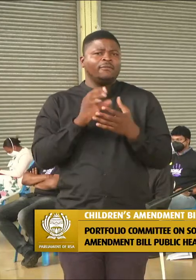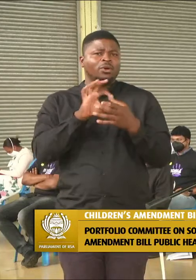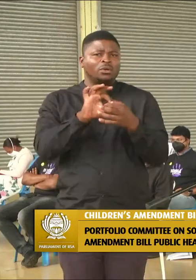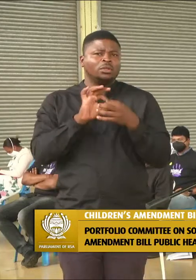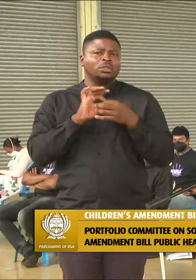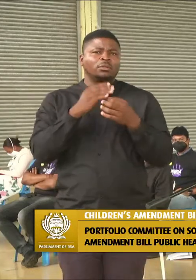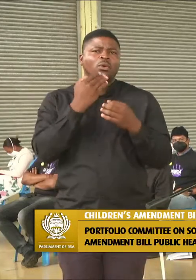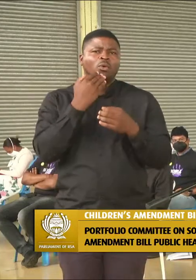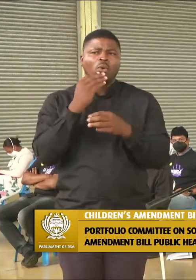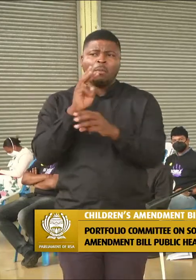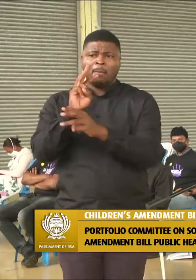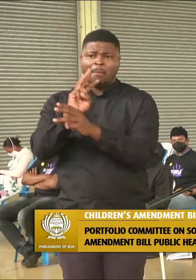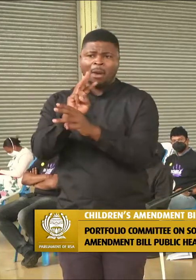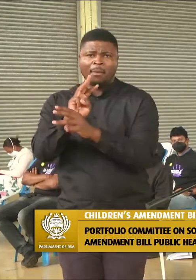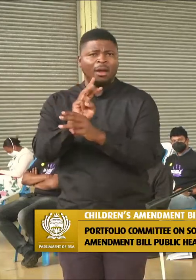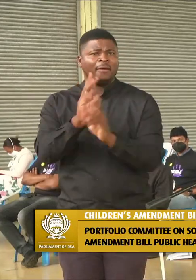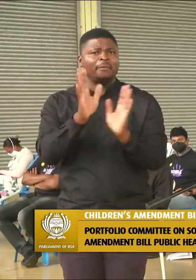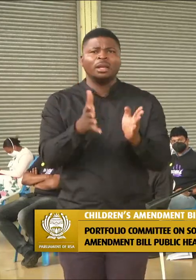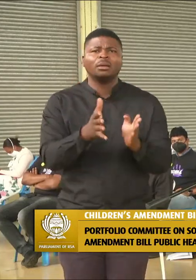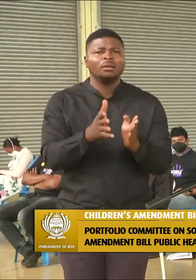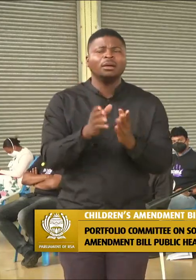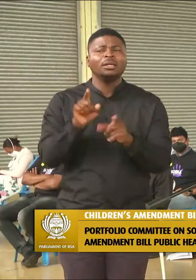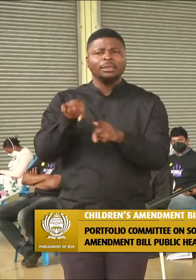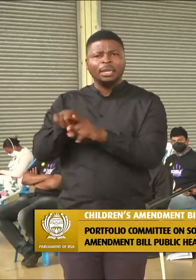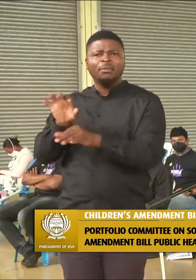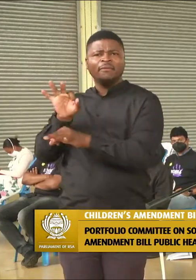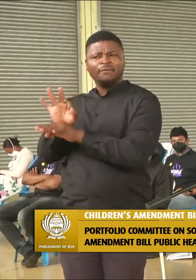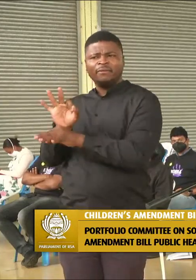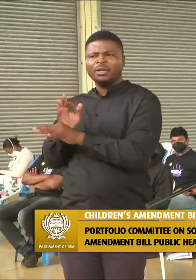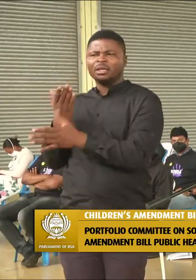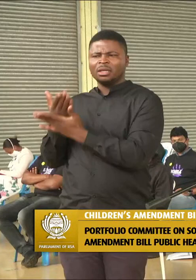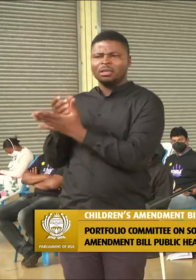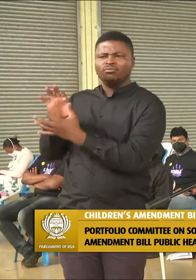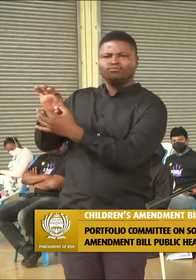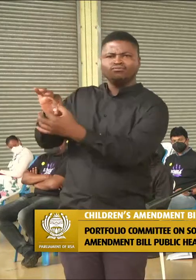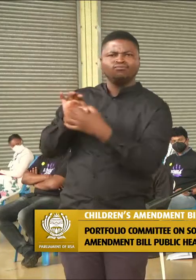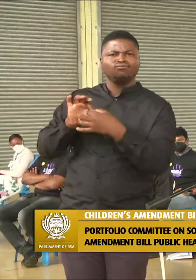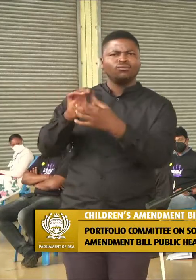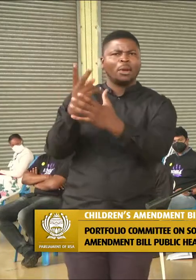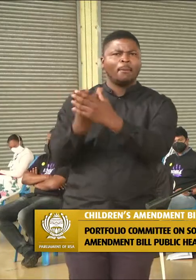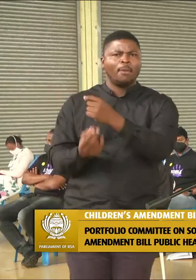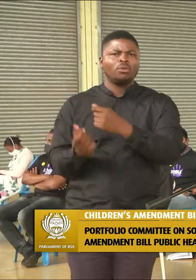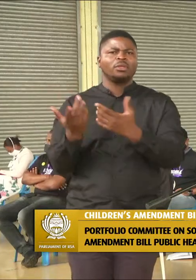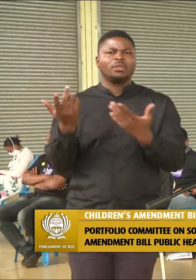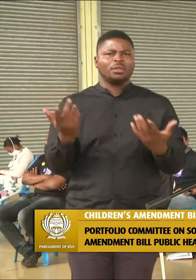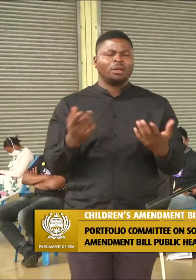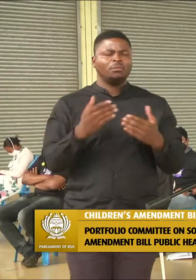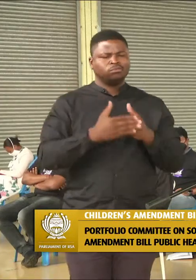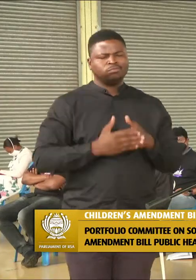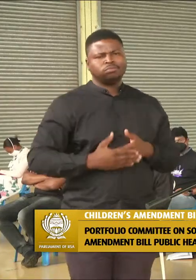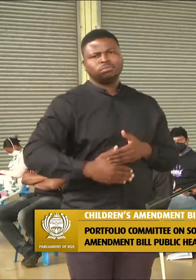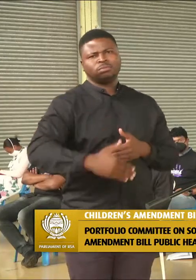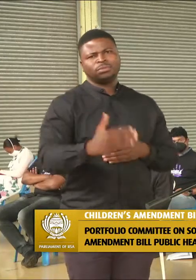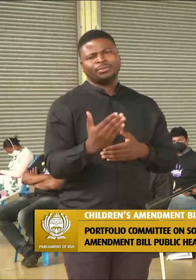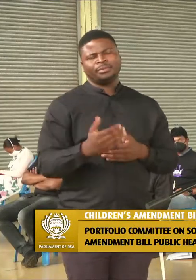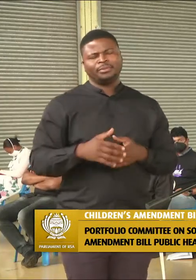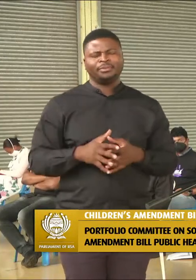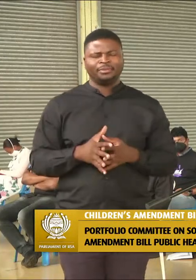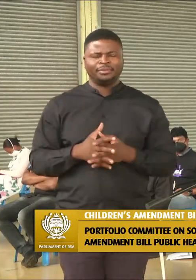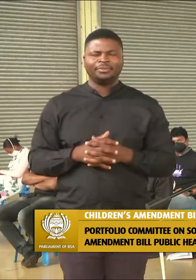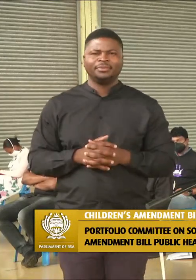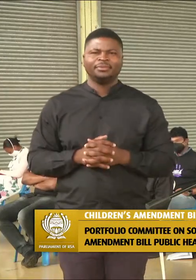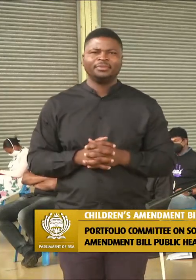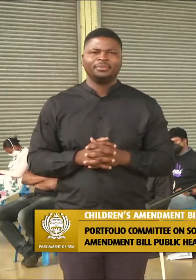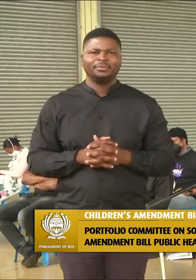nabazali bobabili kanye ubaba kanye nomama wengane. I think this will make it easy towards